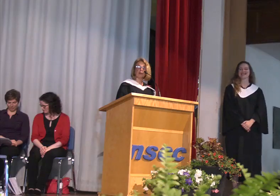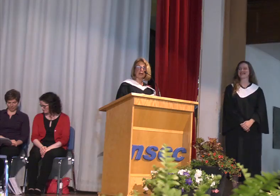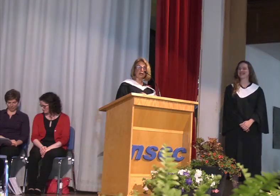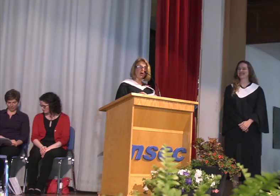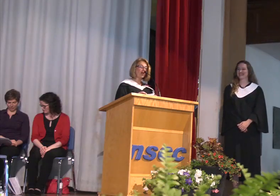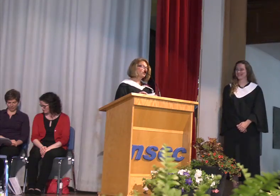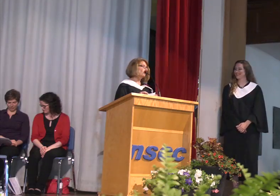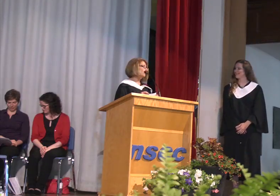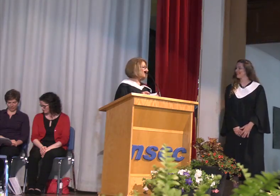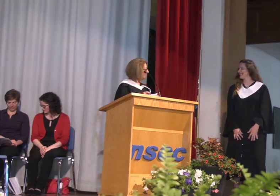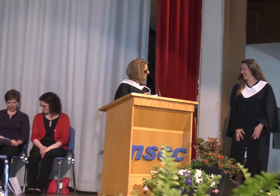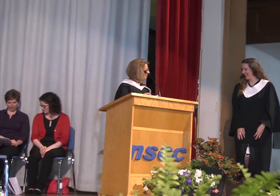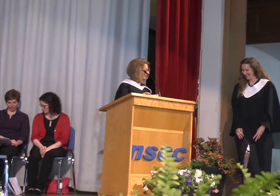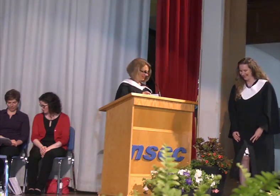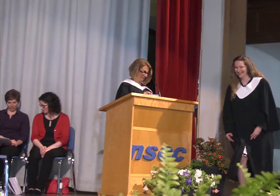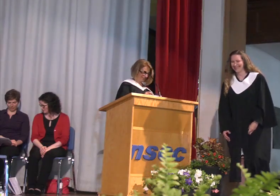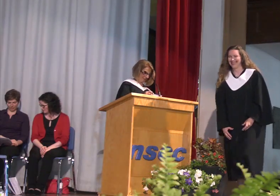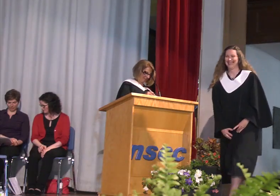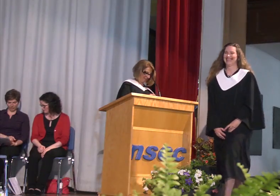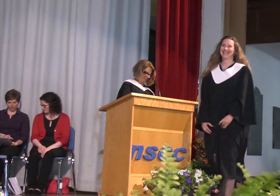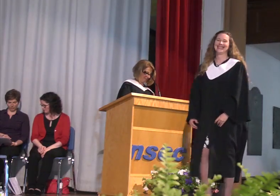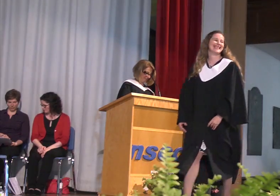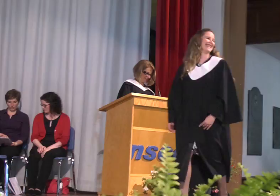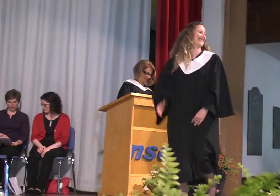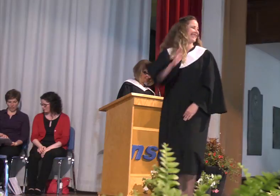Linda Green, honors.